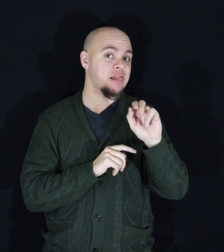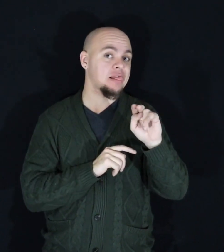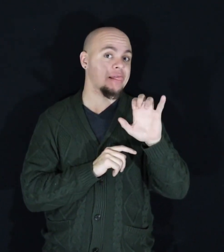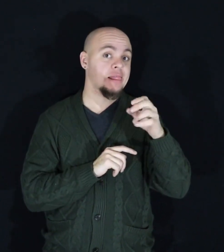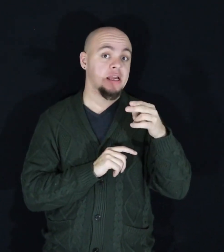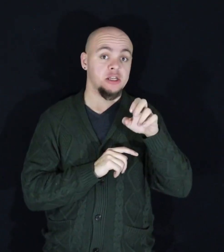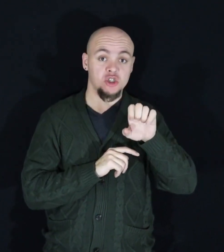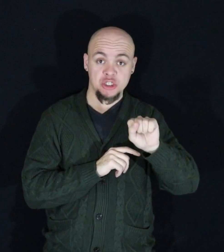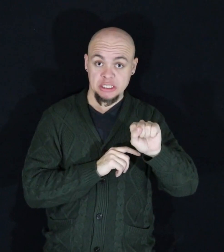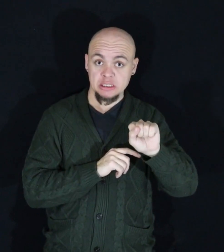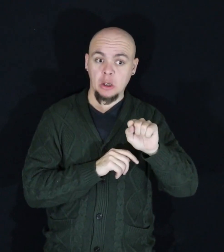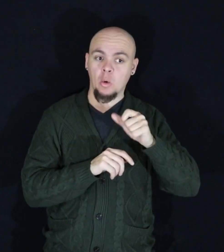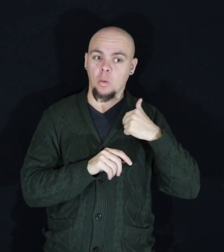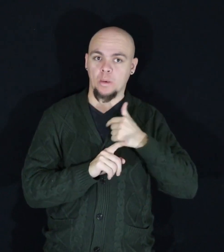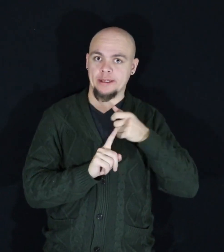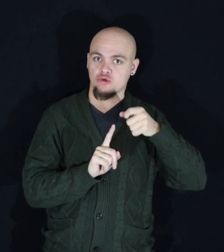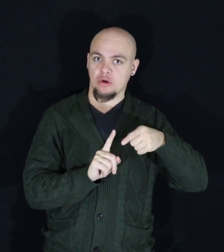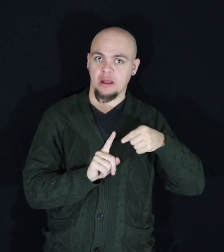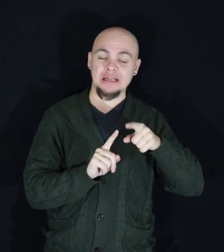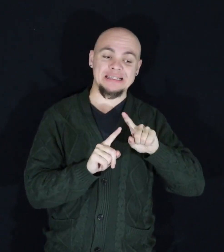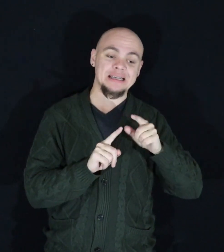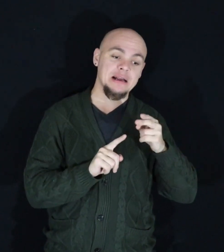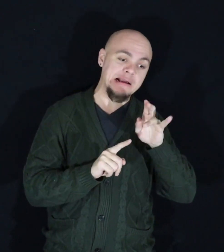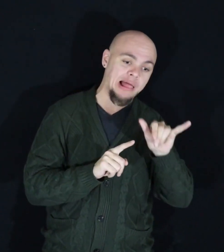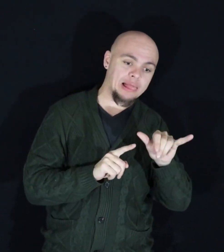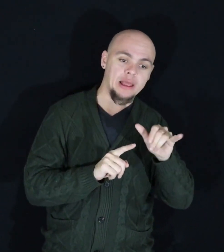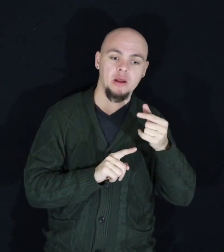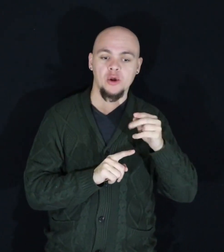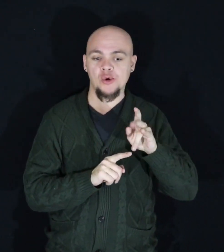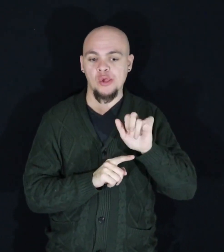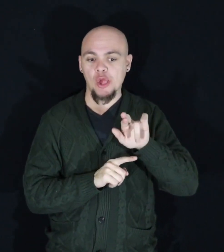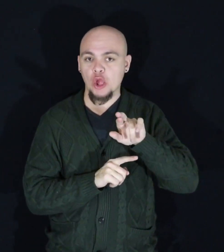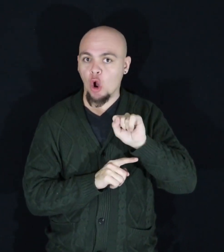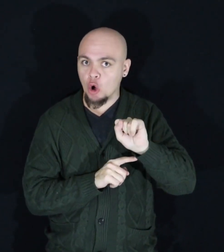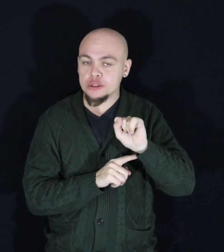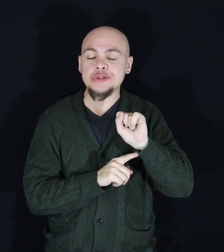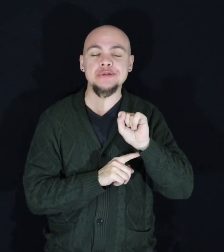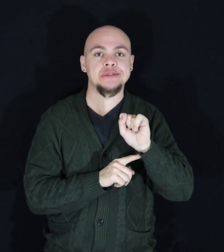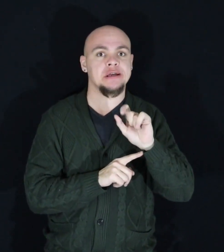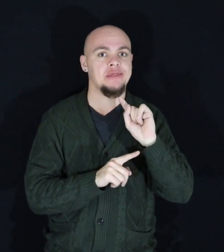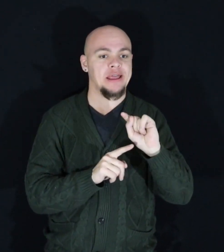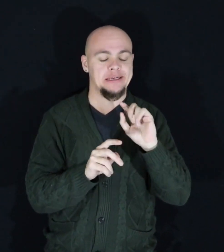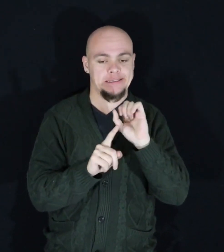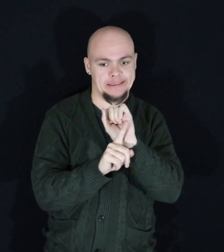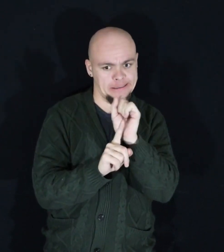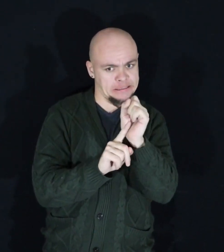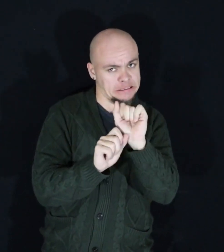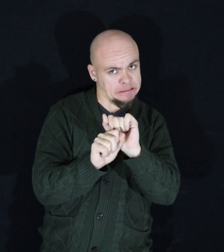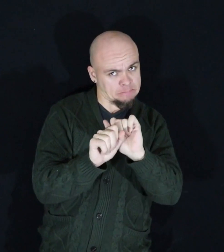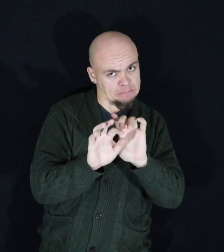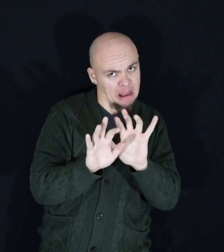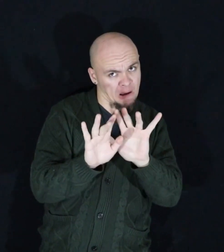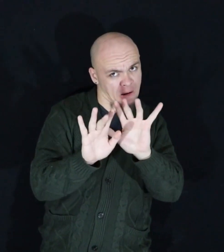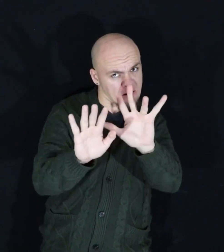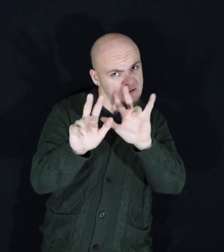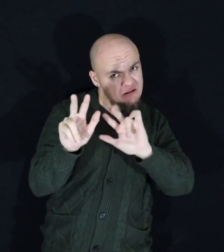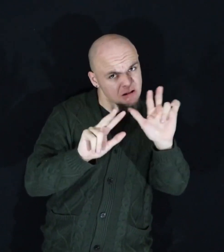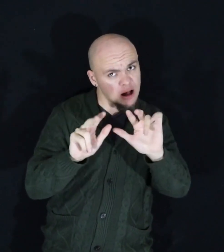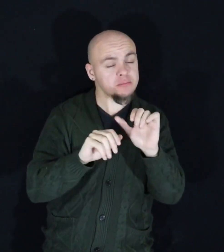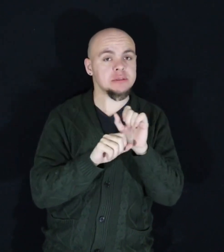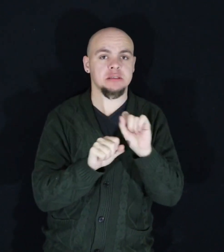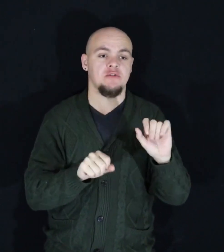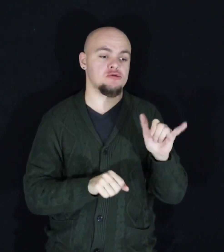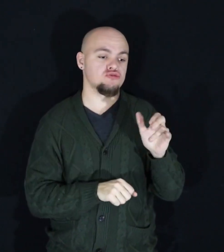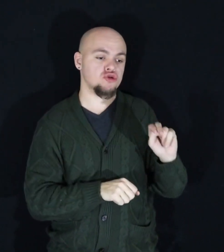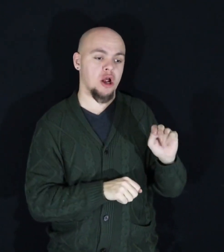northwest aspects, from gullies to couloirs, figuring out how to mitigate these situations to climb this mountain safely. John and